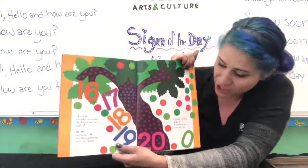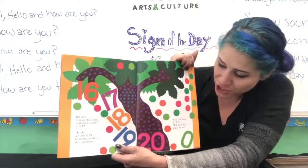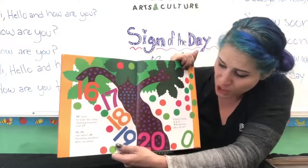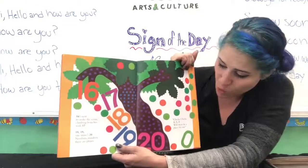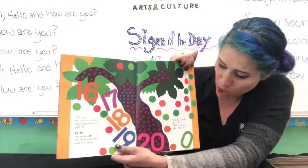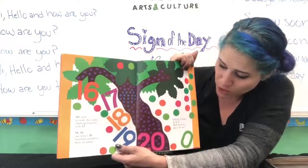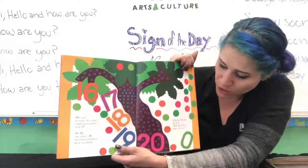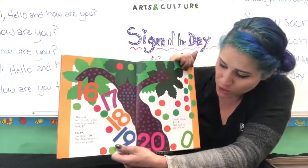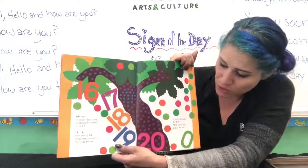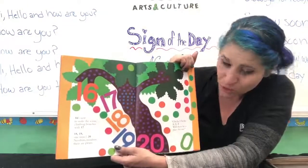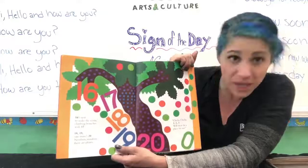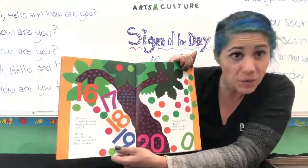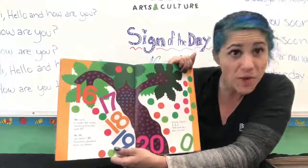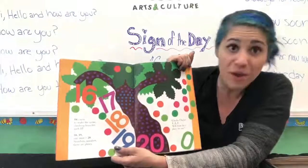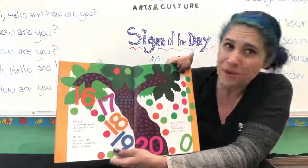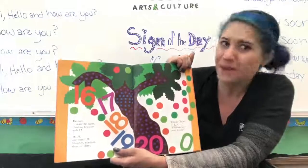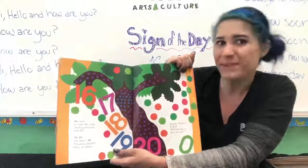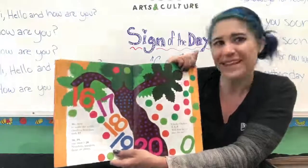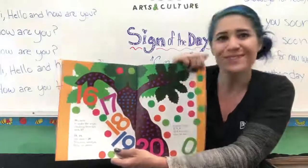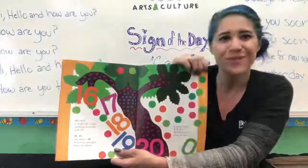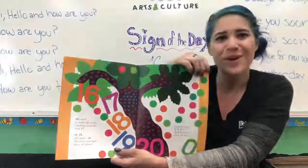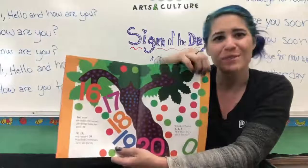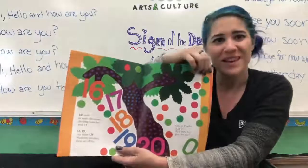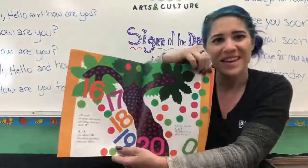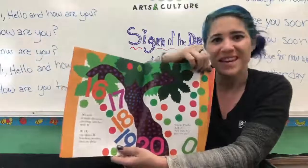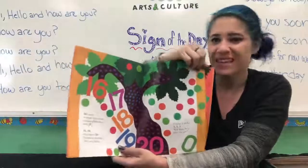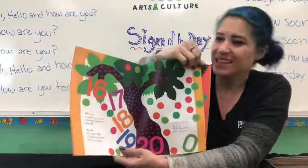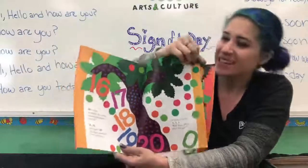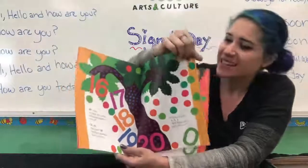chicka 1, 2, 3, will there be a place for me?